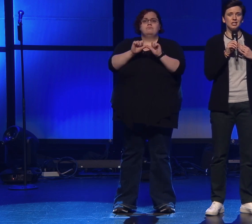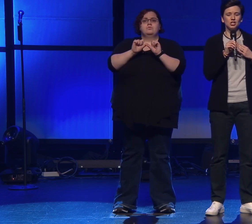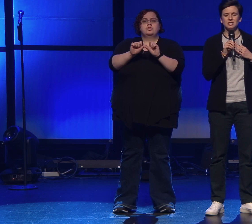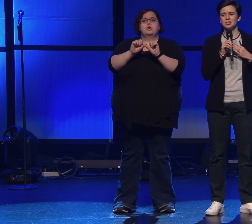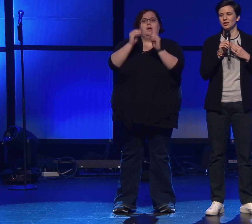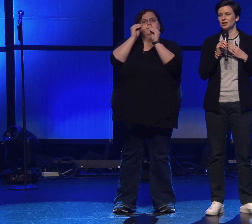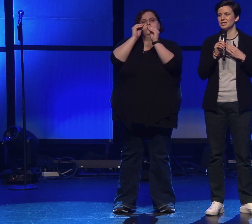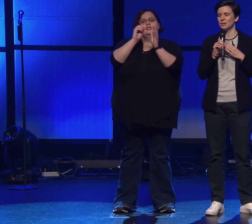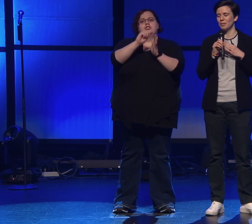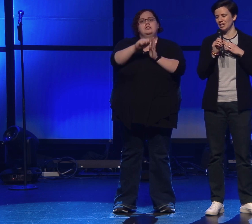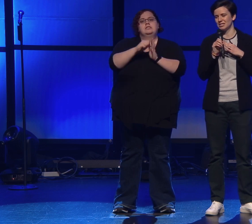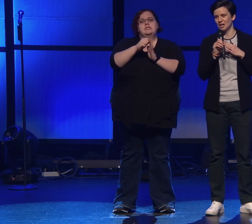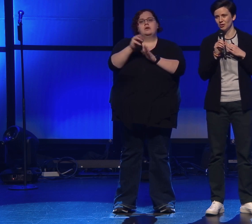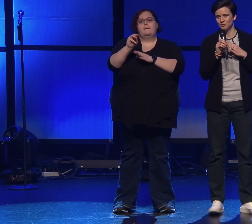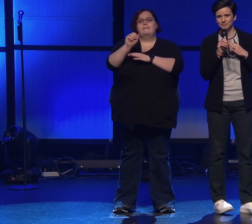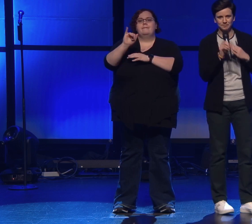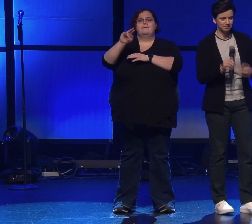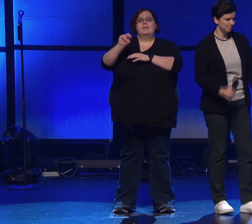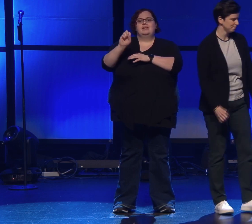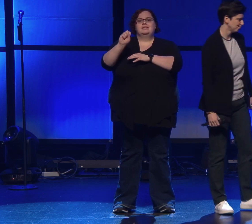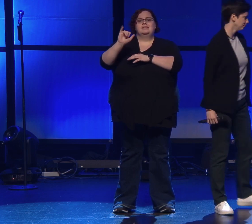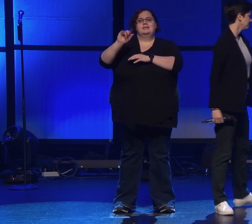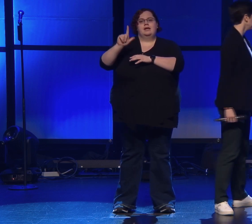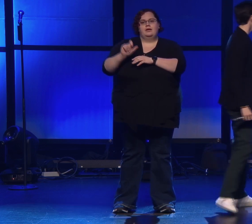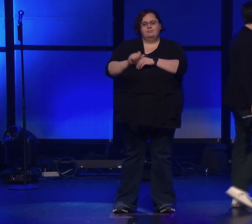our teaching series, Mainsail.